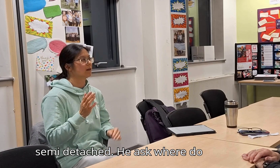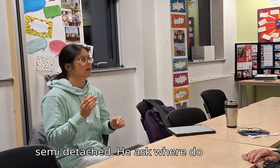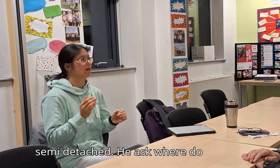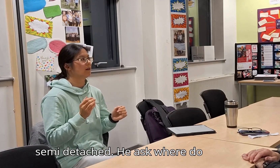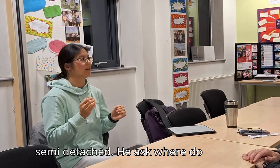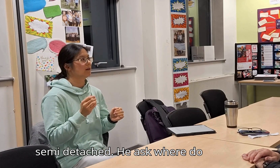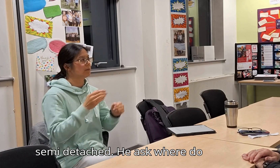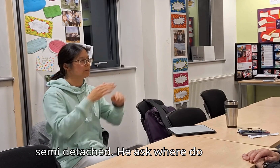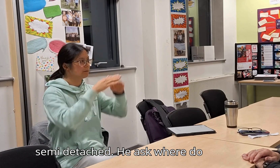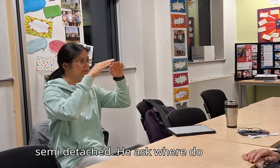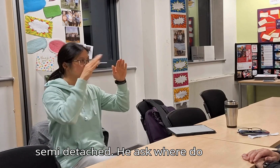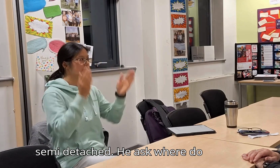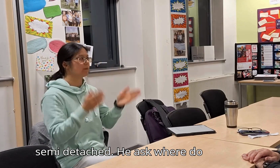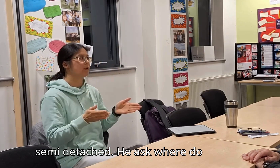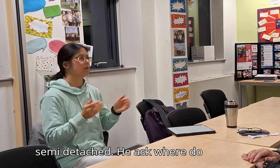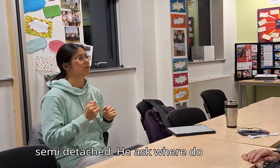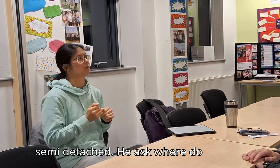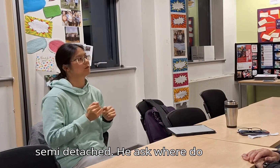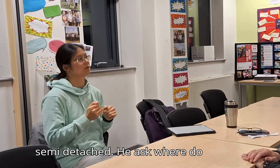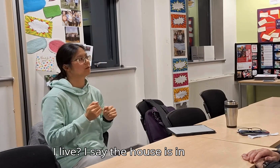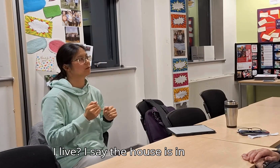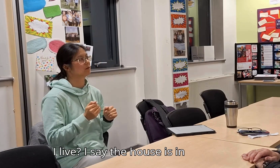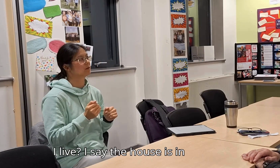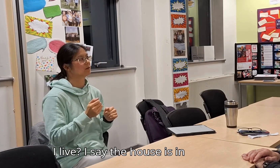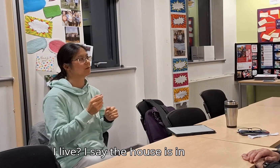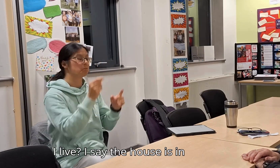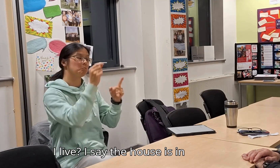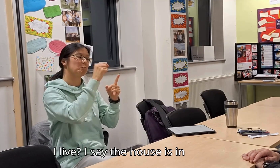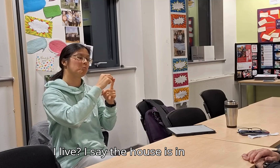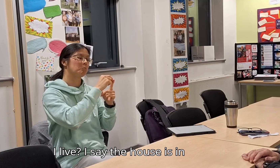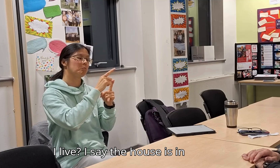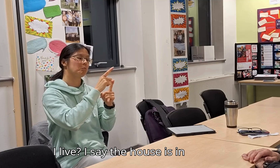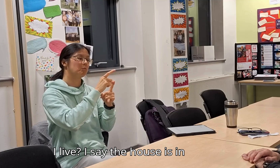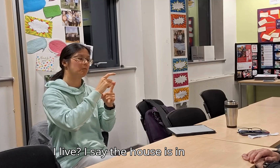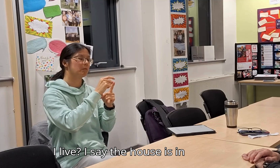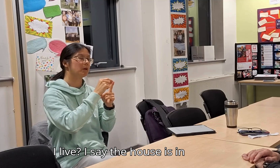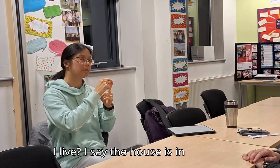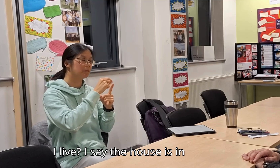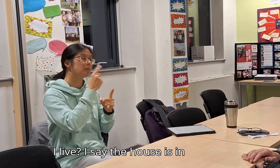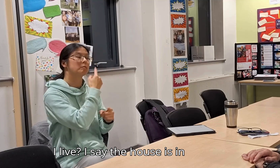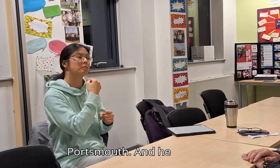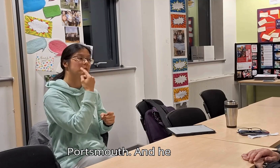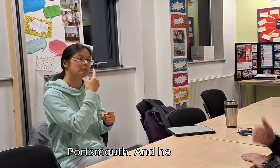semi-detached. He asks, where do I live? I say, my house is in Portsmouth.